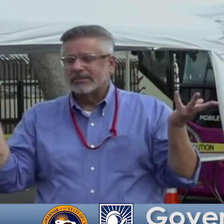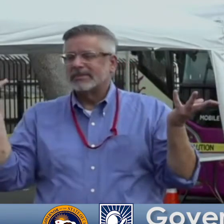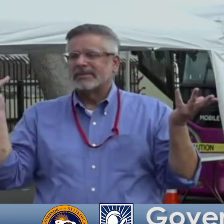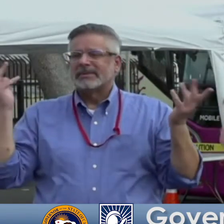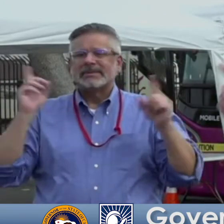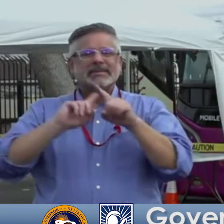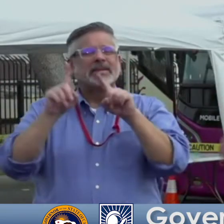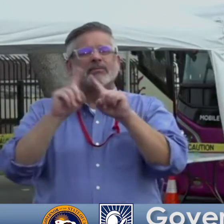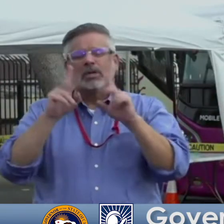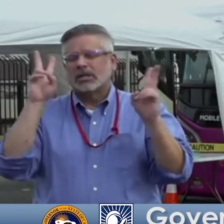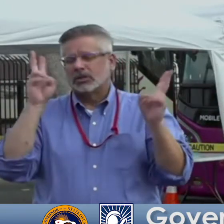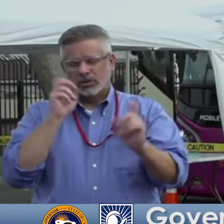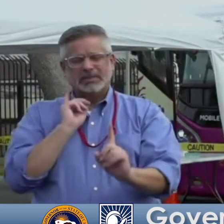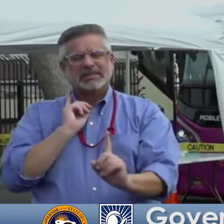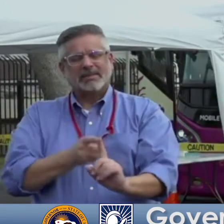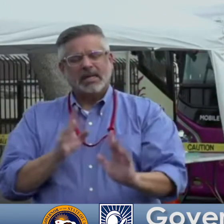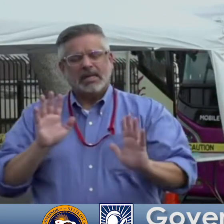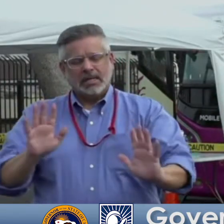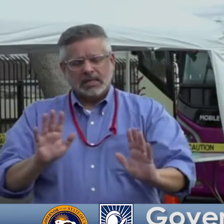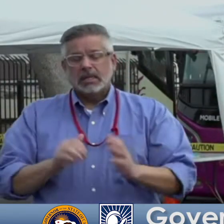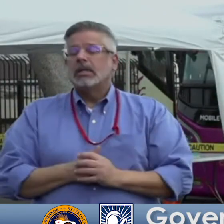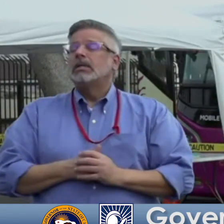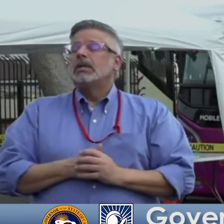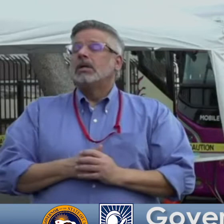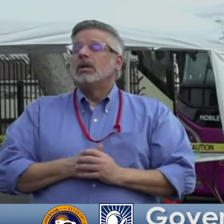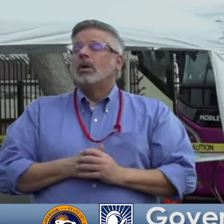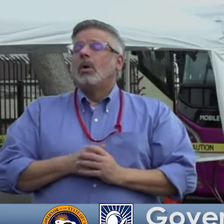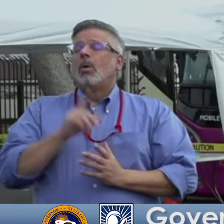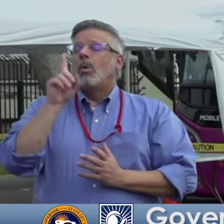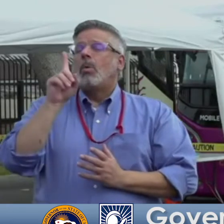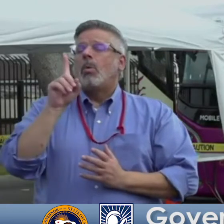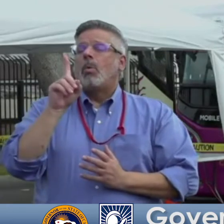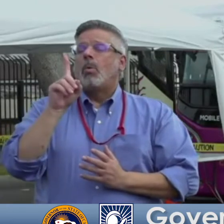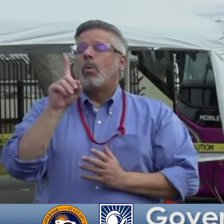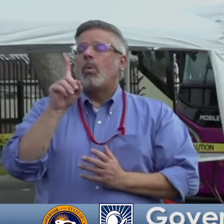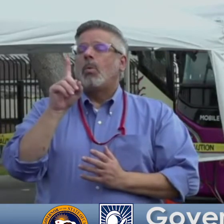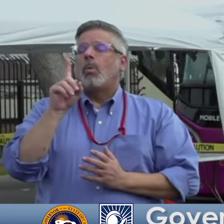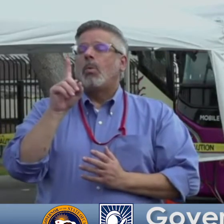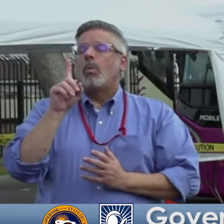of related issues. Let me be specific. We are just 1,000